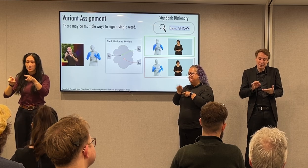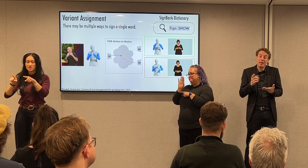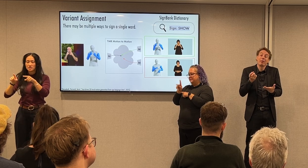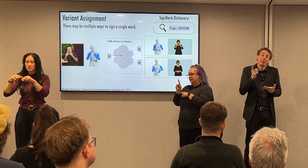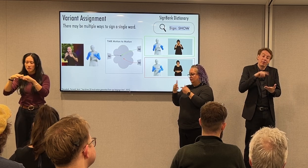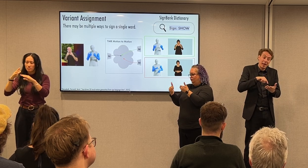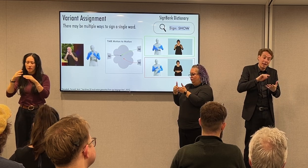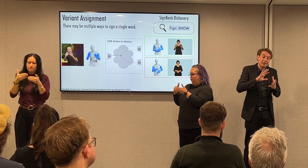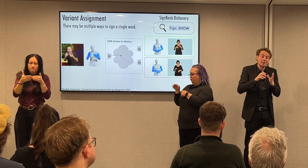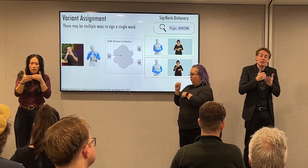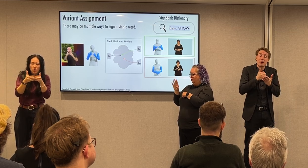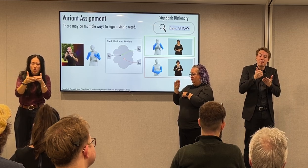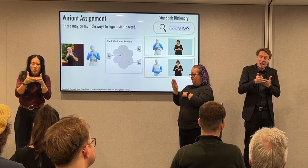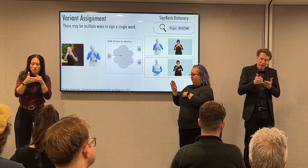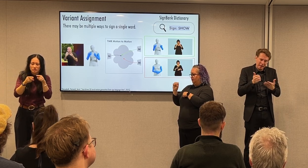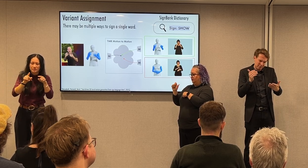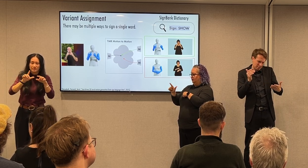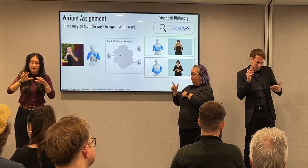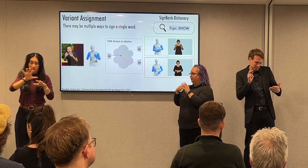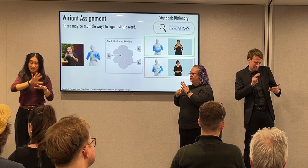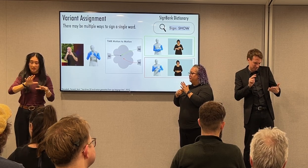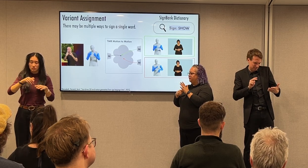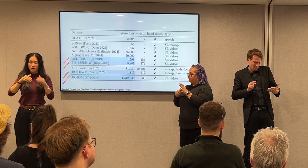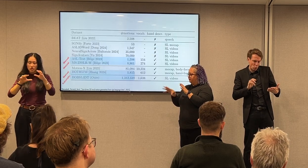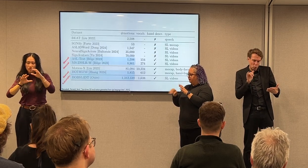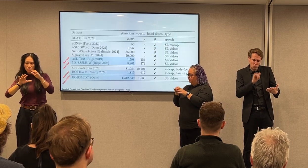sample inside the embedding space.